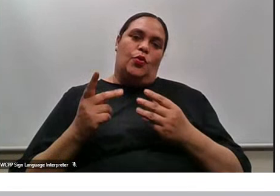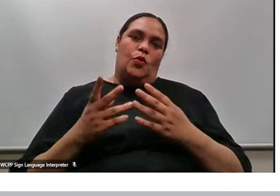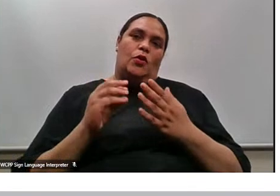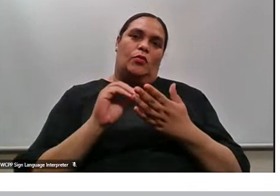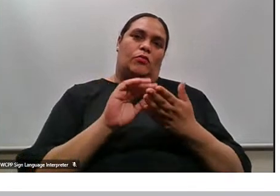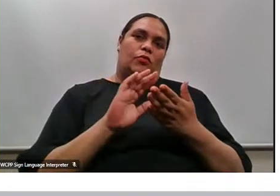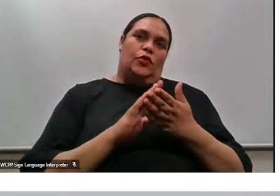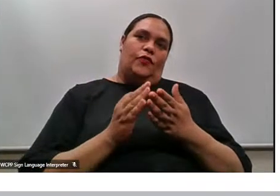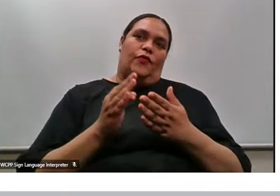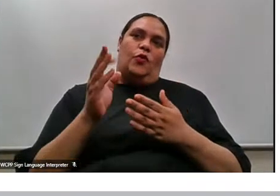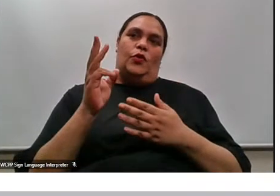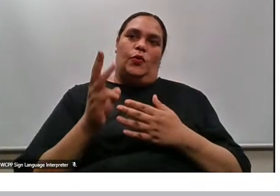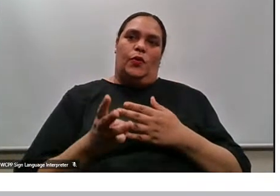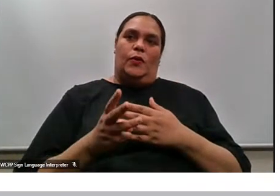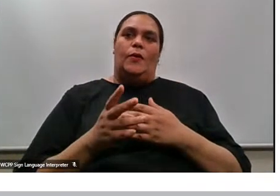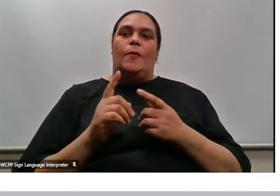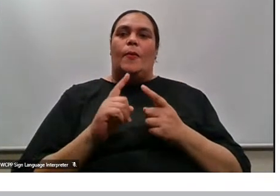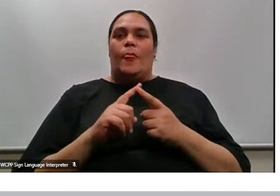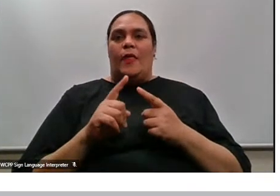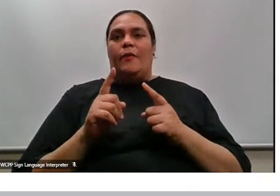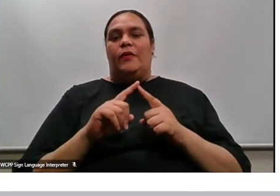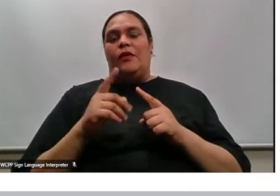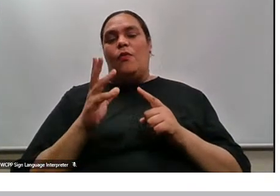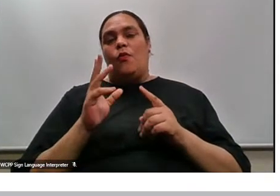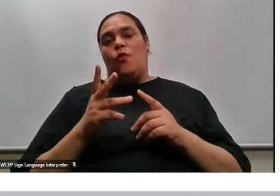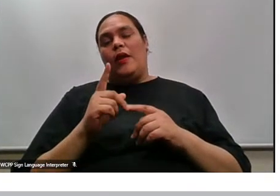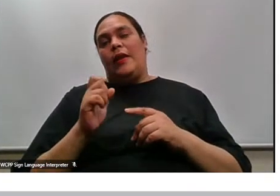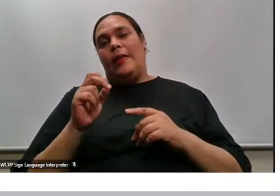forward. Also in terms of LEAP,